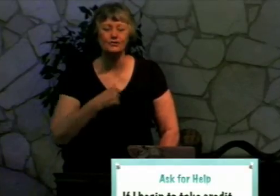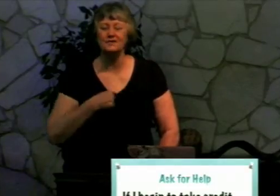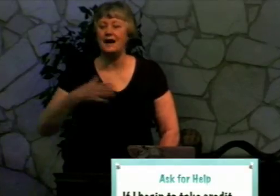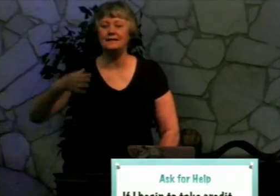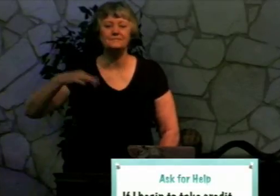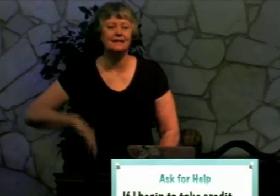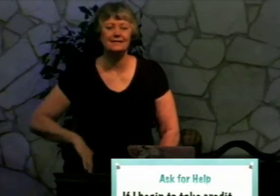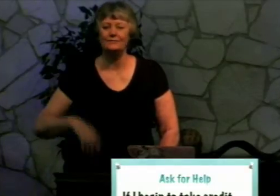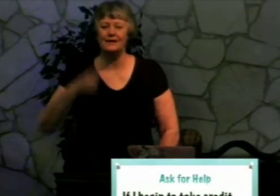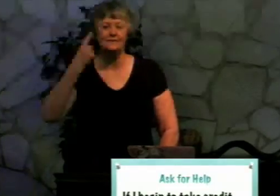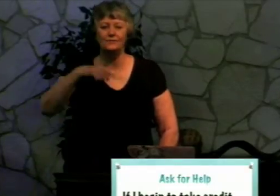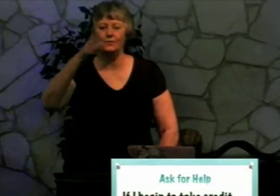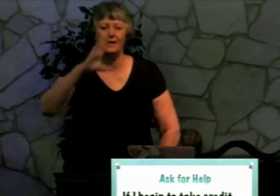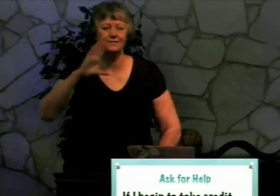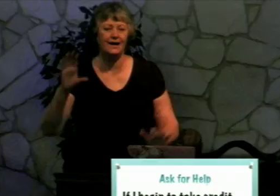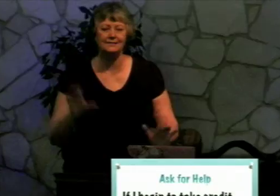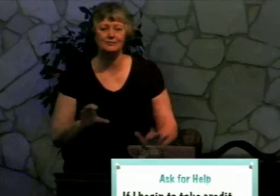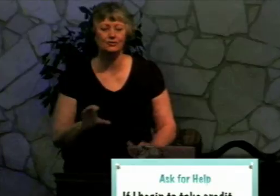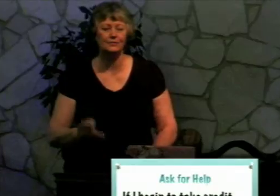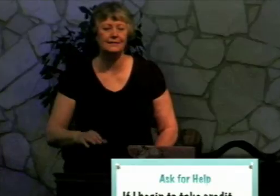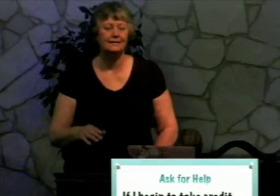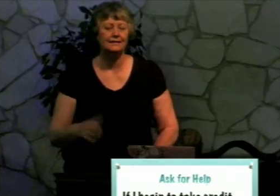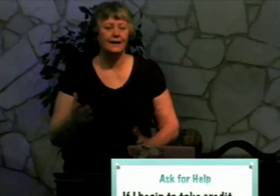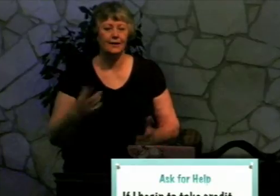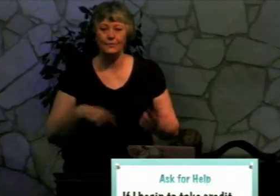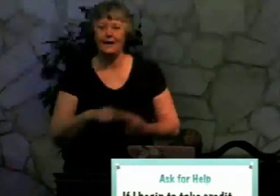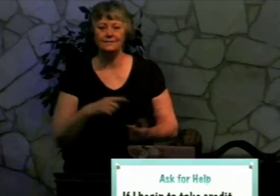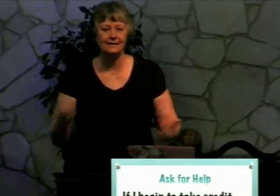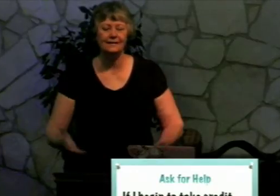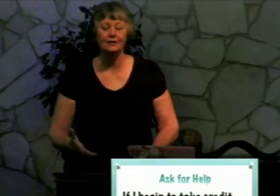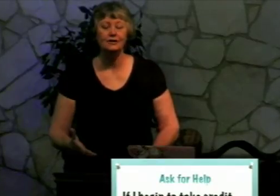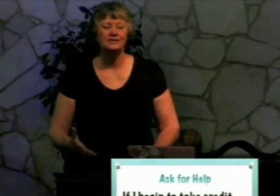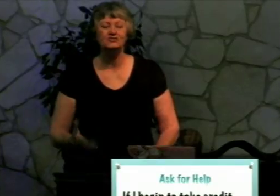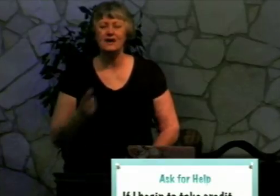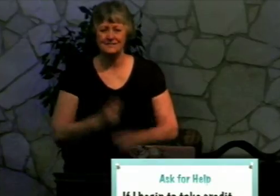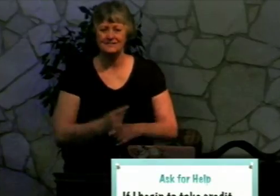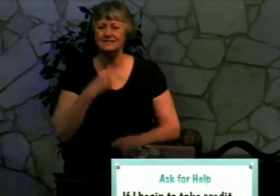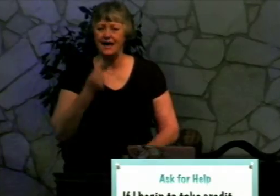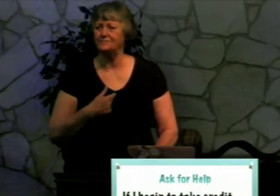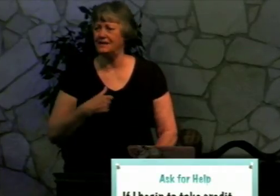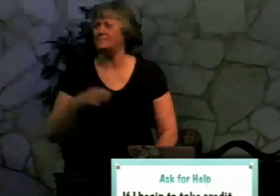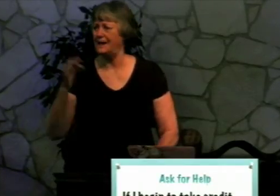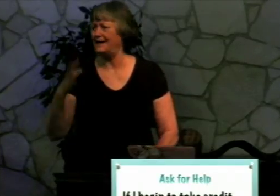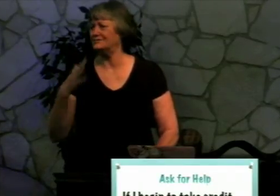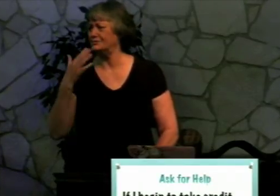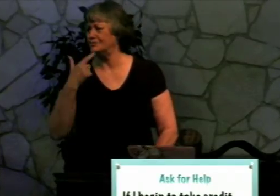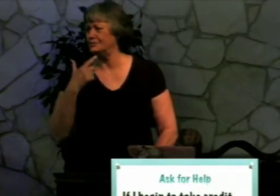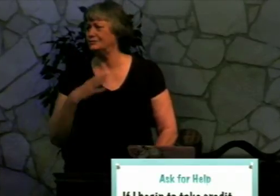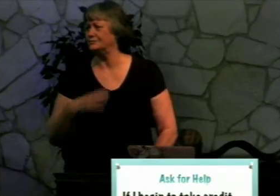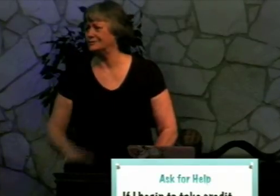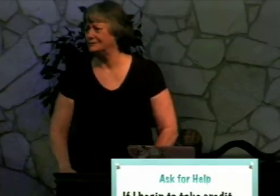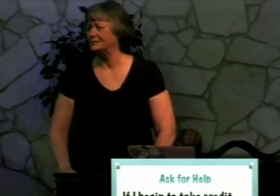that I am taking credit for what God is doing around here, just tell me, Pastor Cruz,